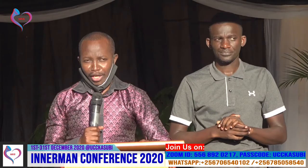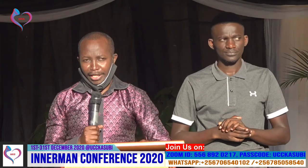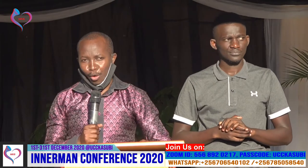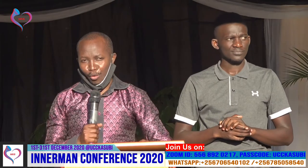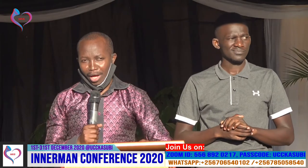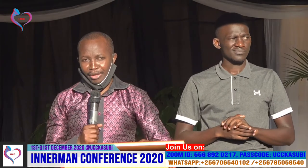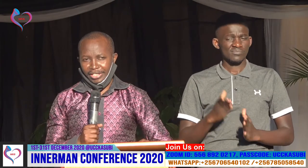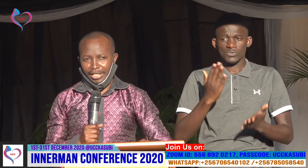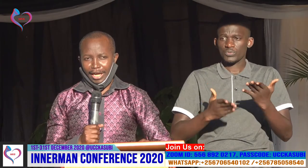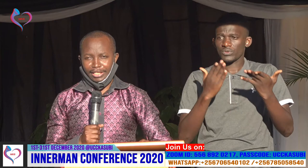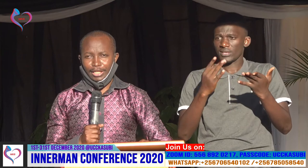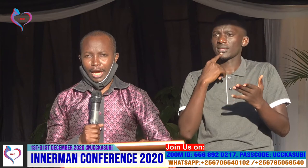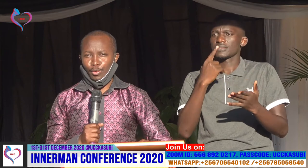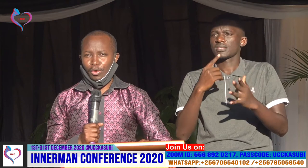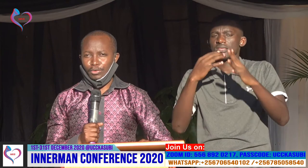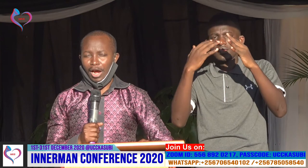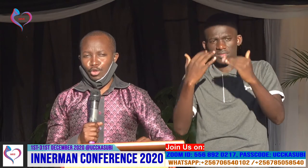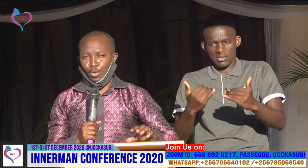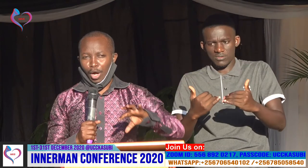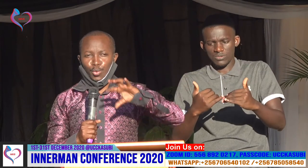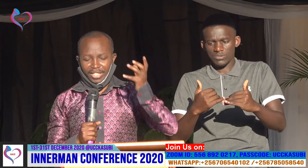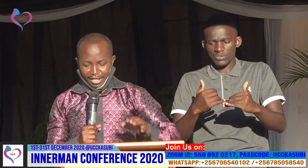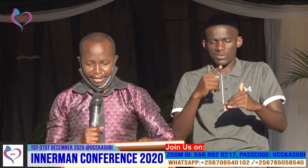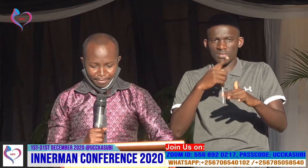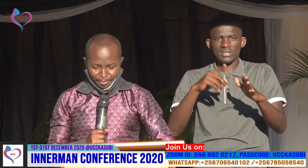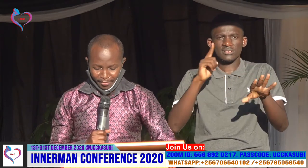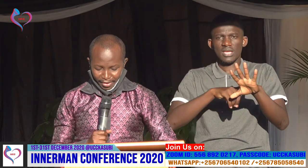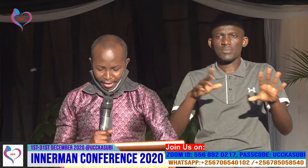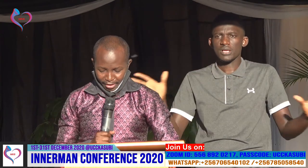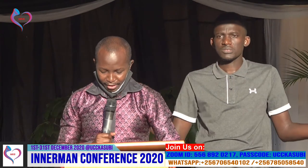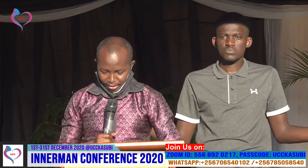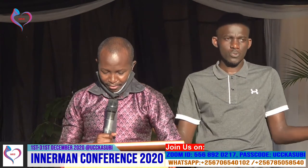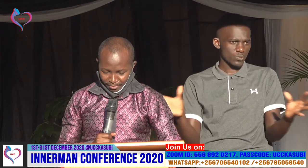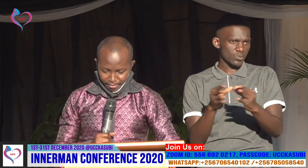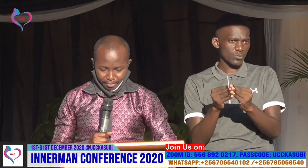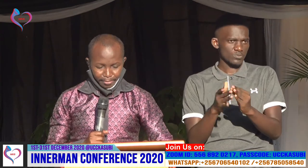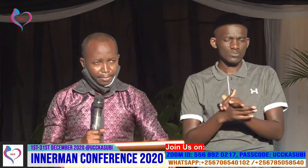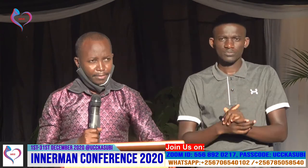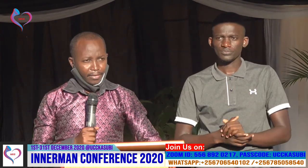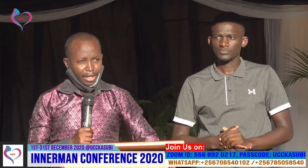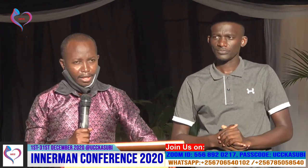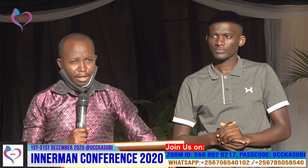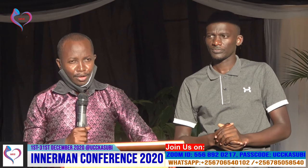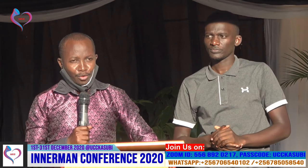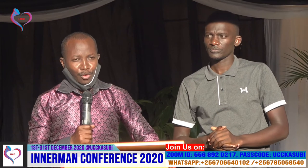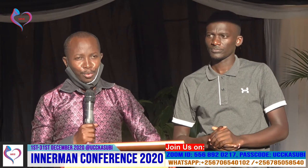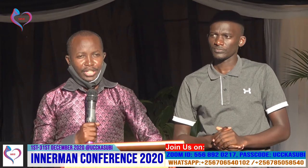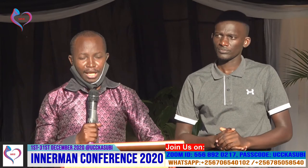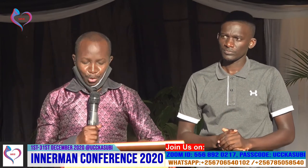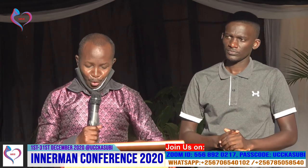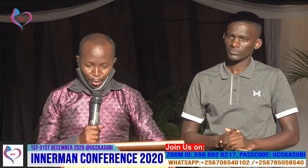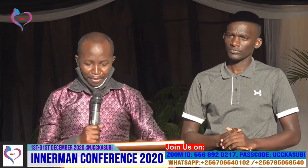Njakubo chali awan kugamenti atekati kano. Because as you're still praying, I will tell you we are now done with